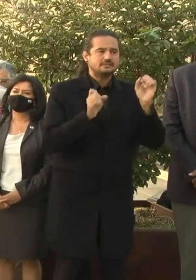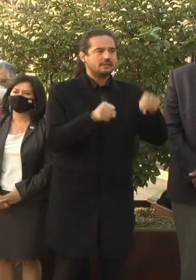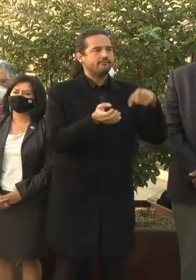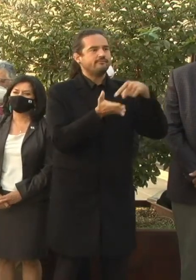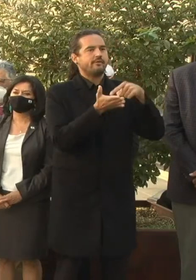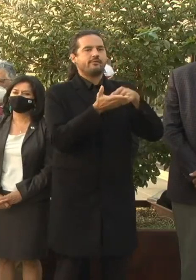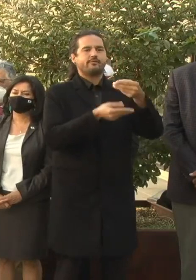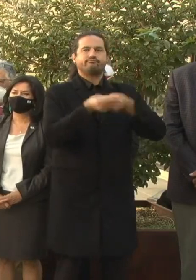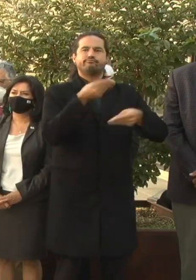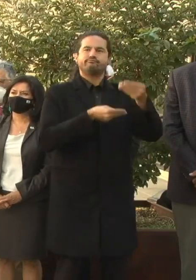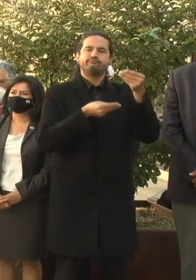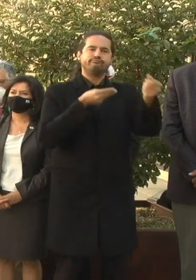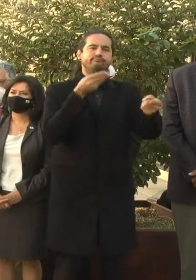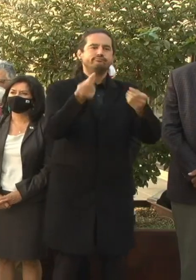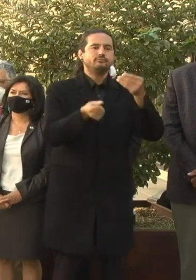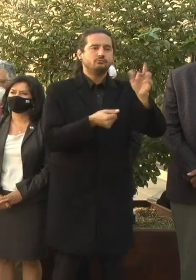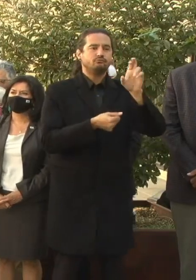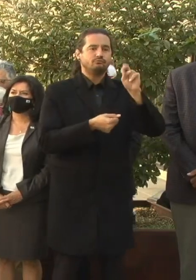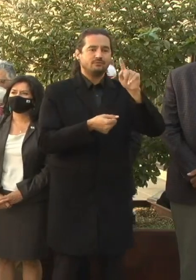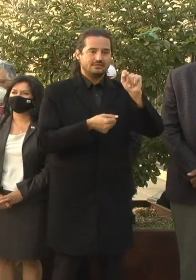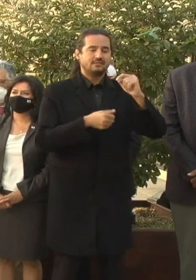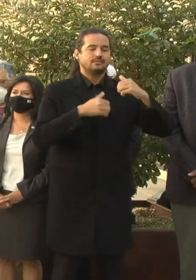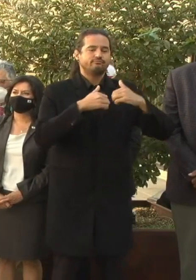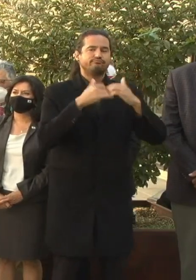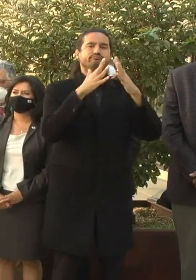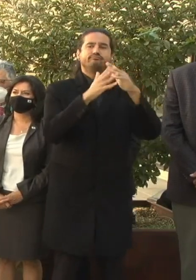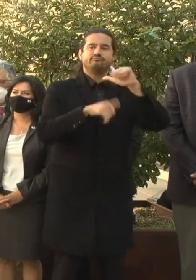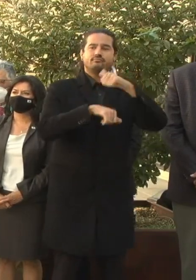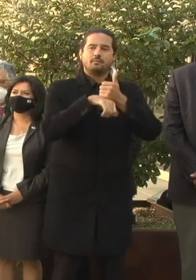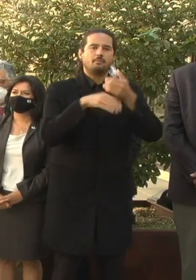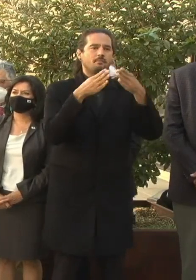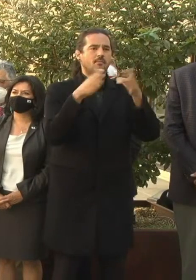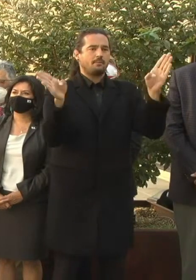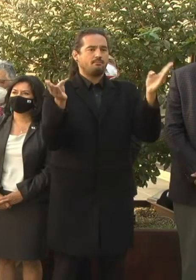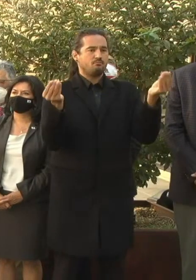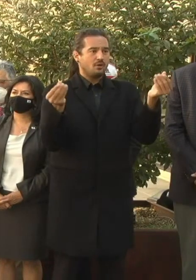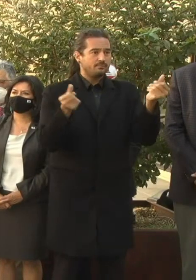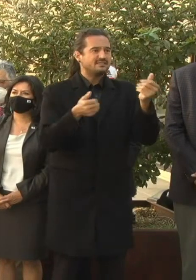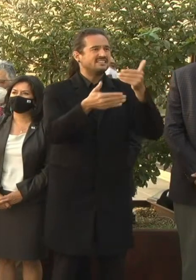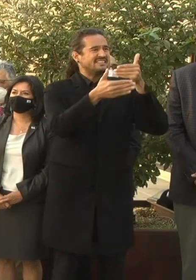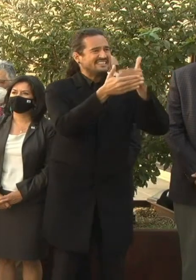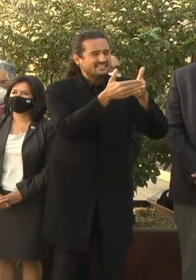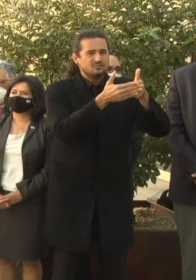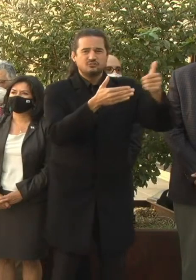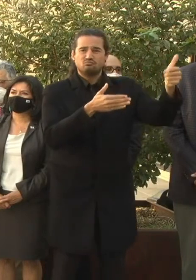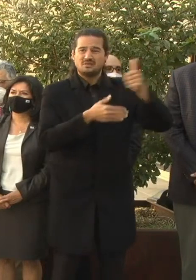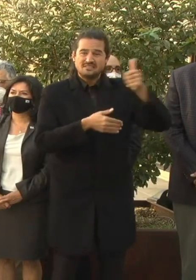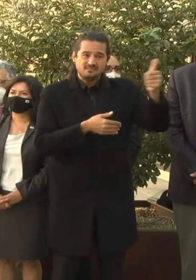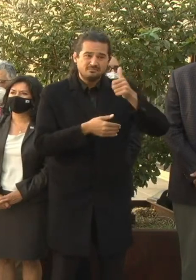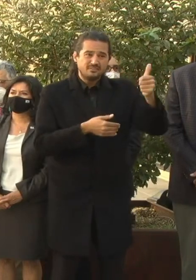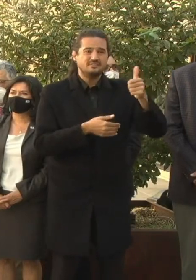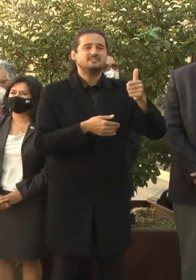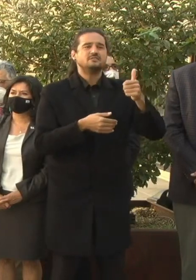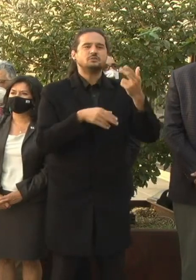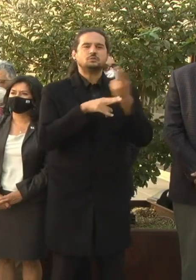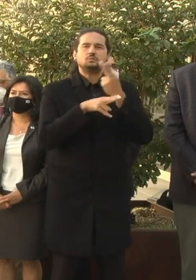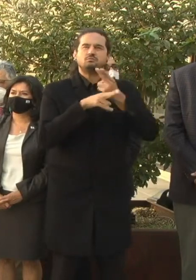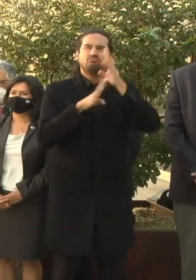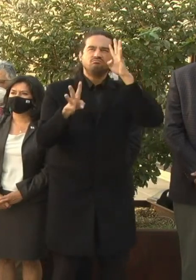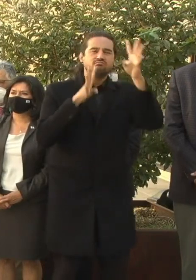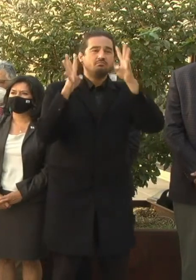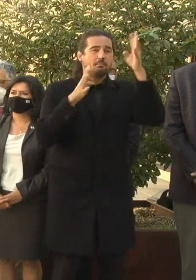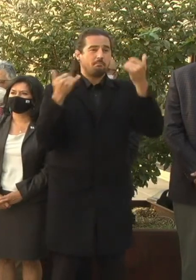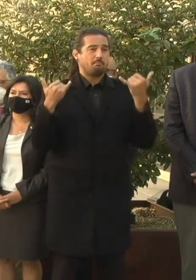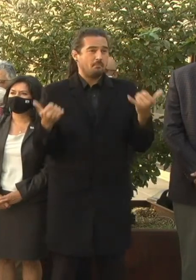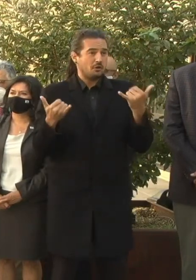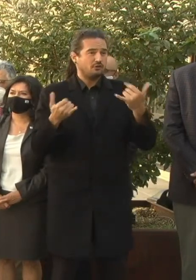property, close to good transit, using modern and efficient construction methods. This is